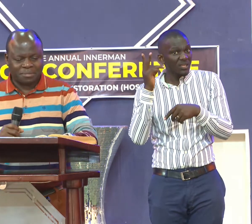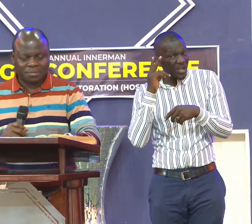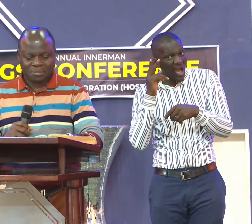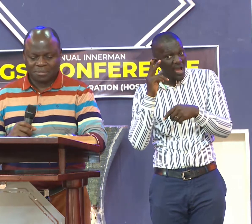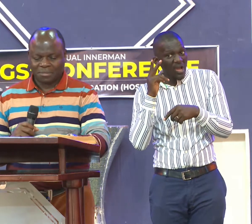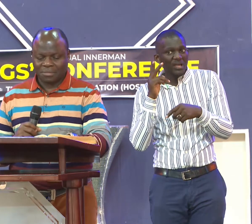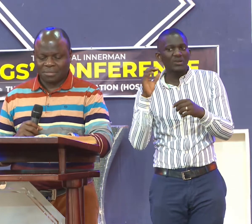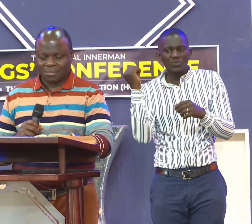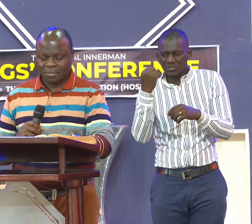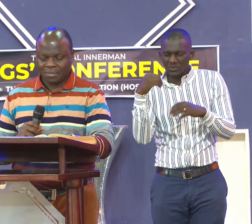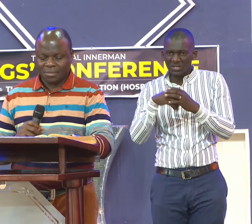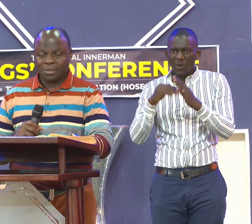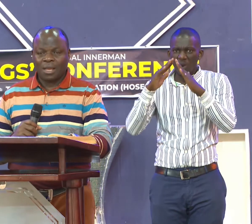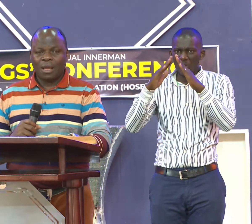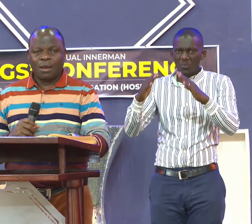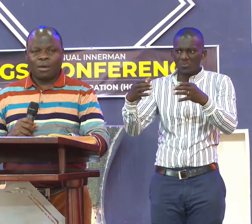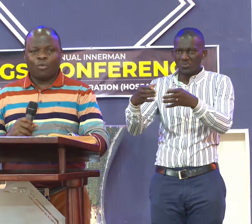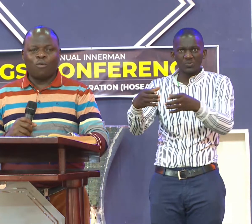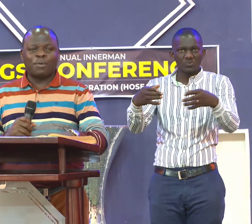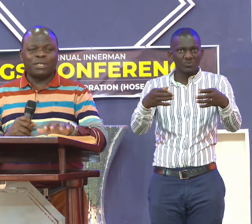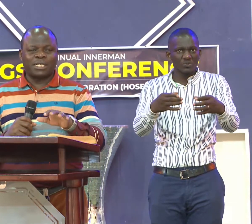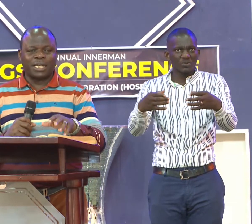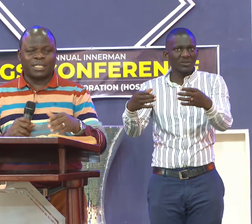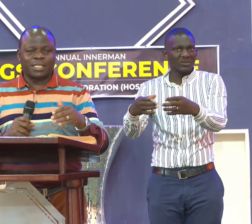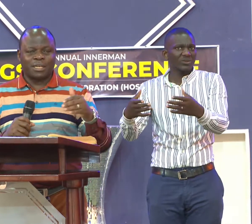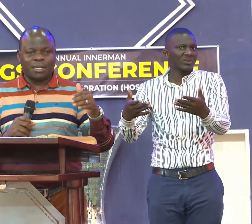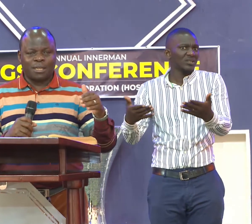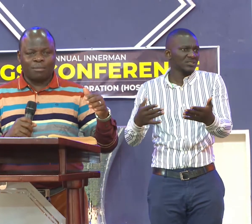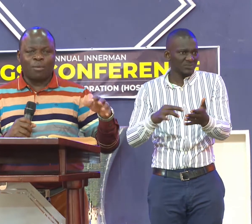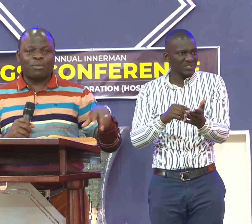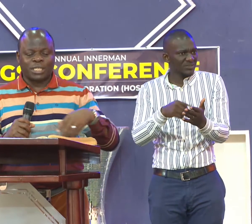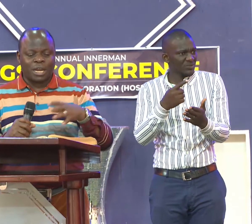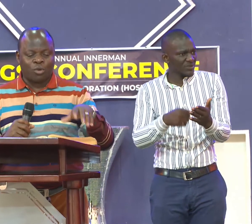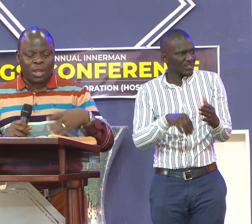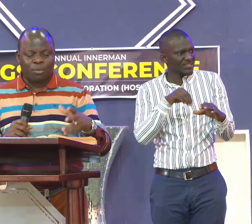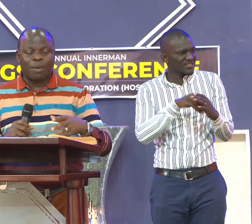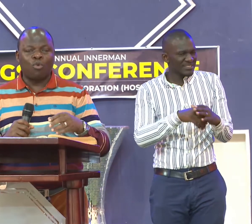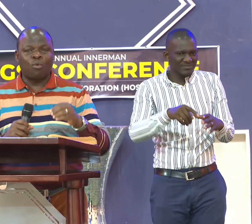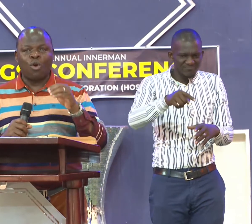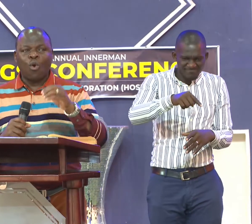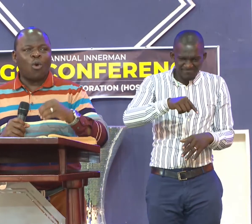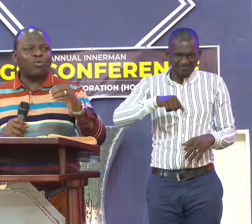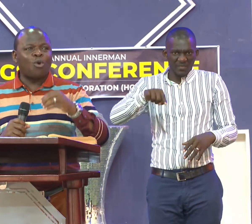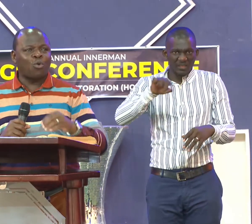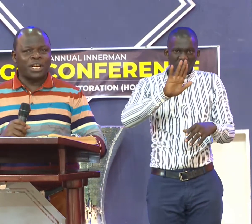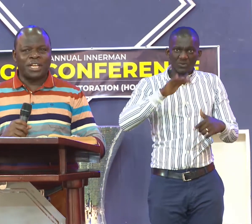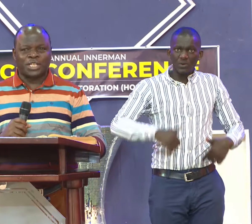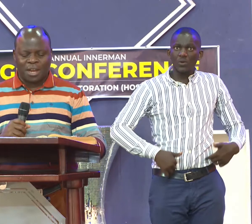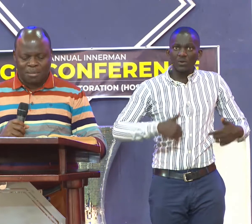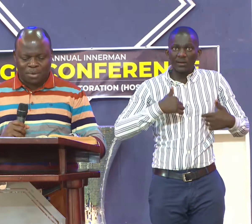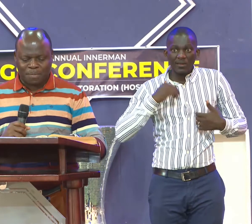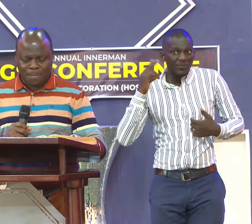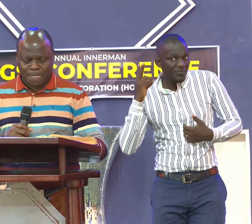We hear the gospel in our home cells. Kumpi buli sect. Boba buli sako ya bulamu obo. Waliwo